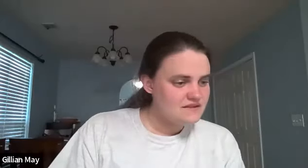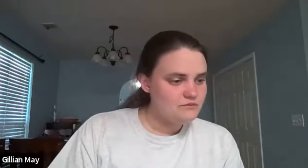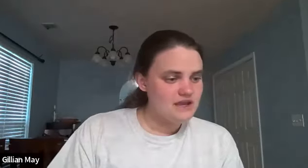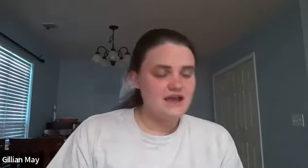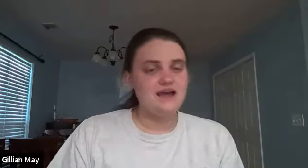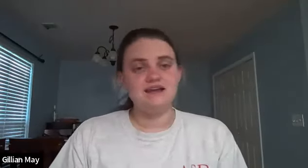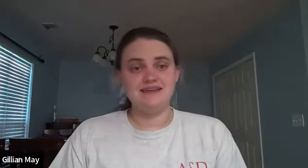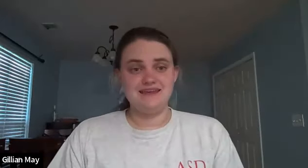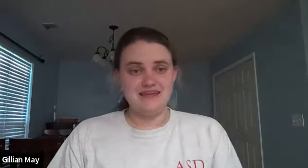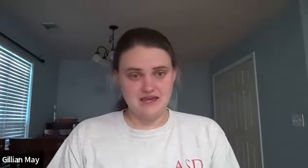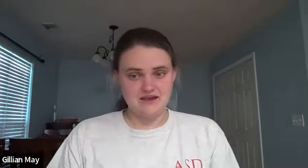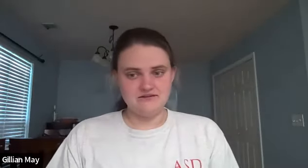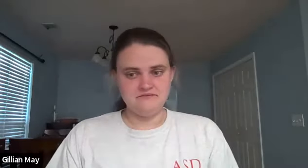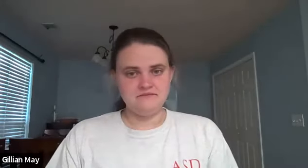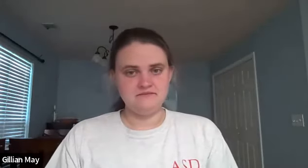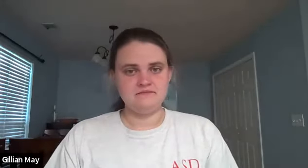Then we had can.